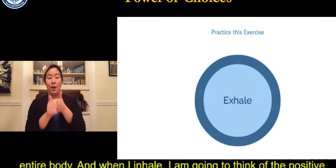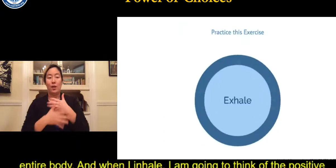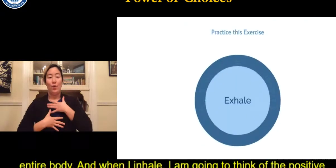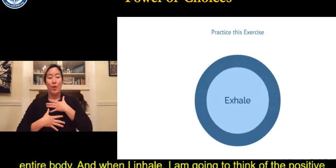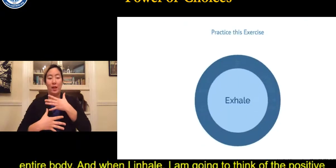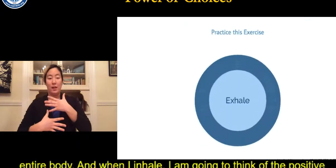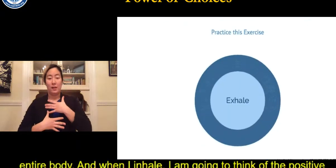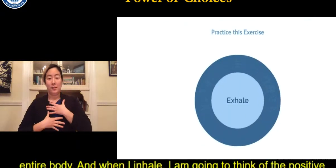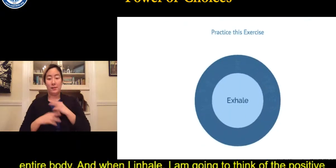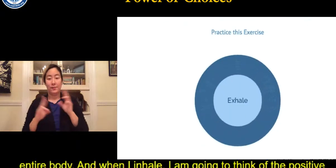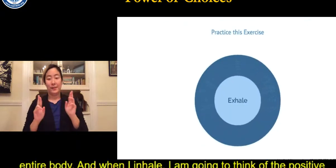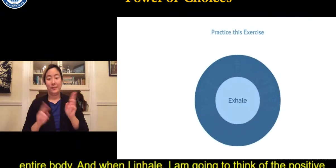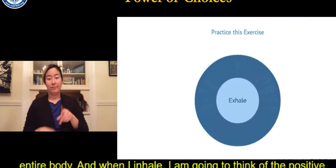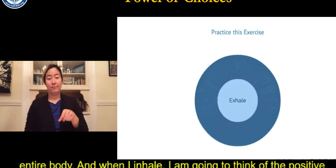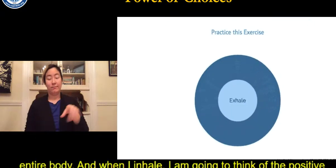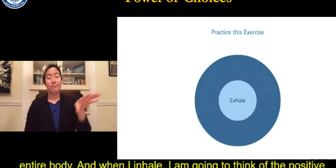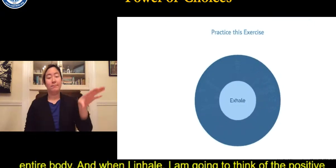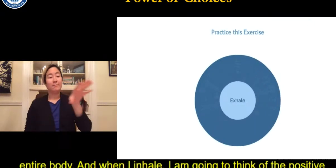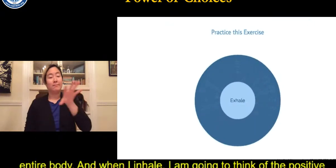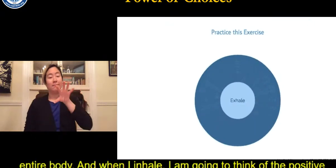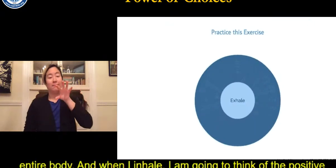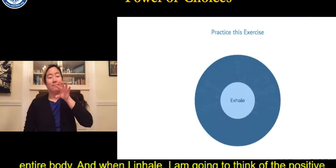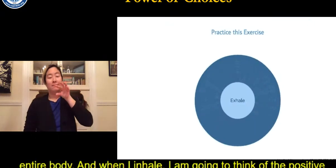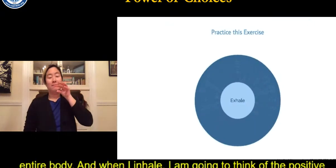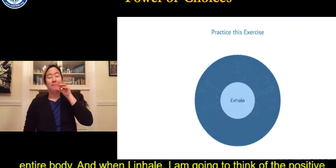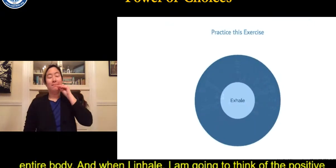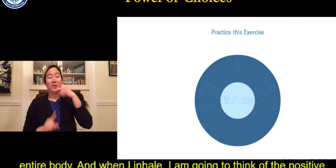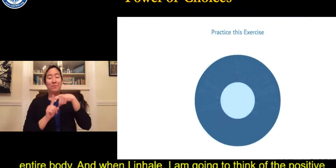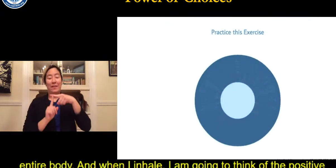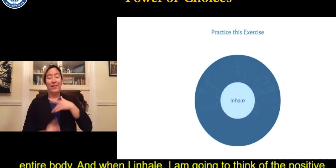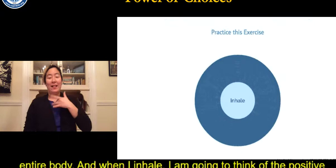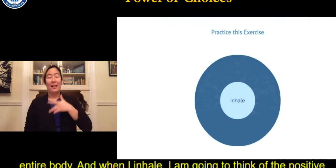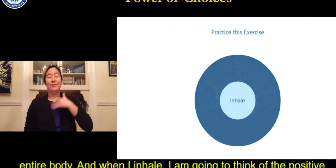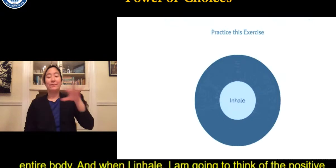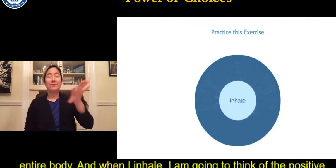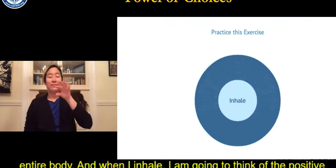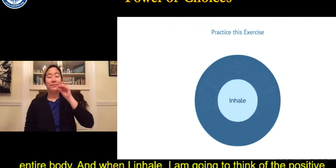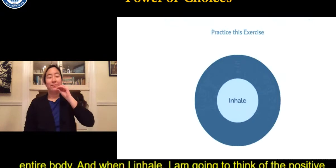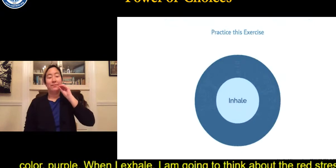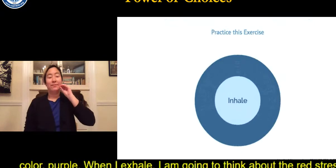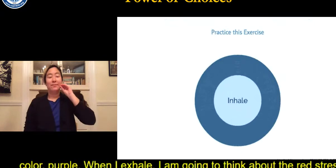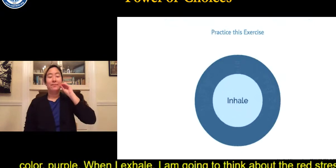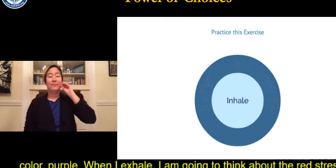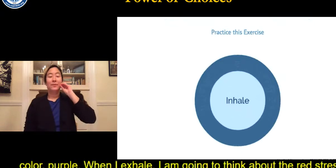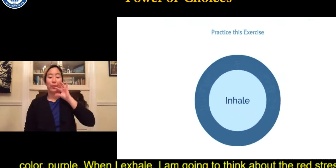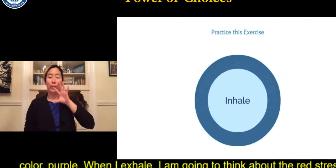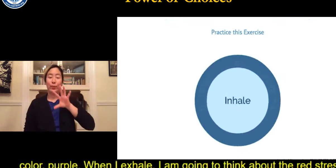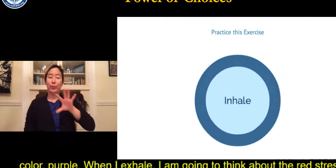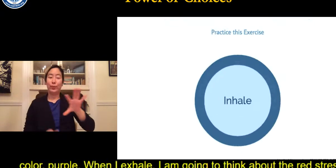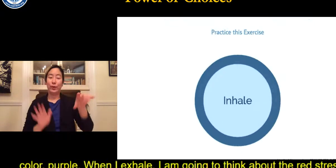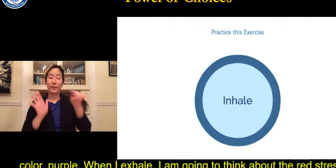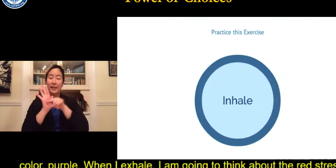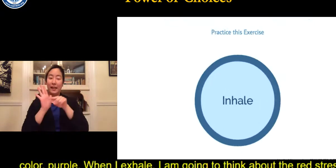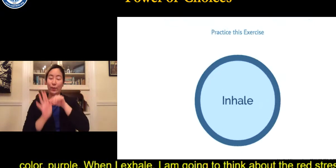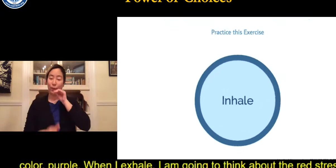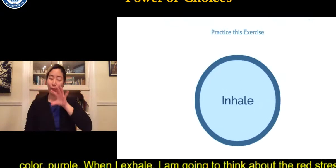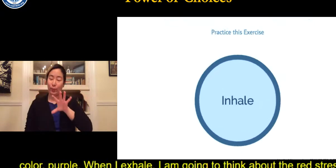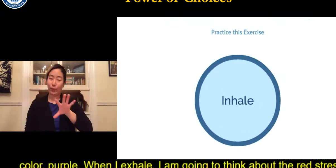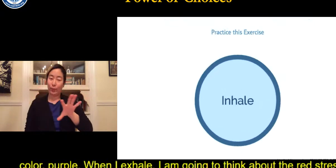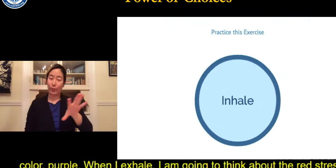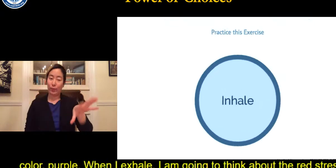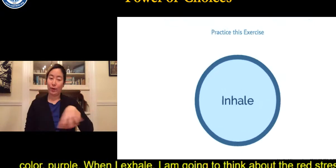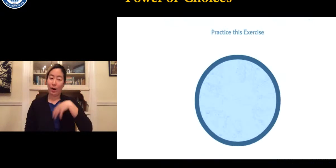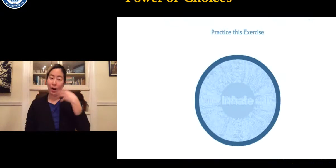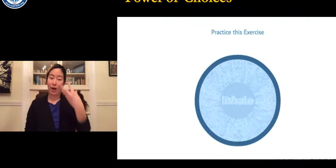if we're ready for the exercise, the next slide will begin. Folks, if we're ready, inhale your positive